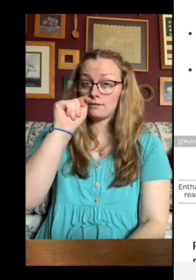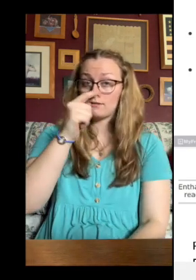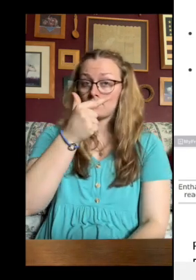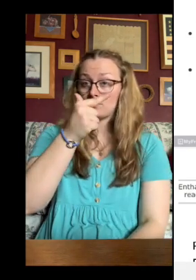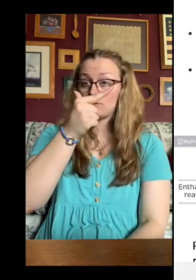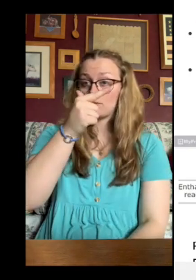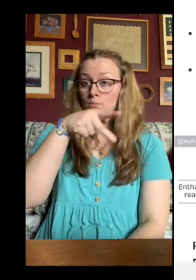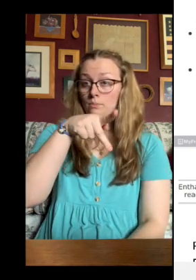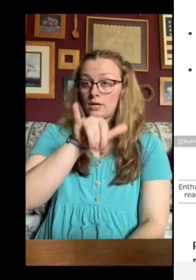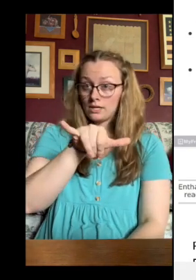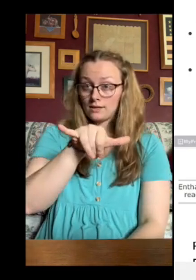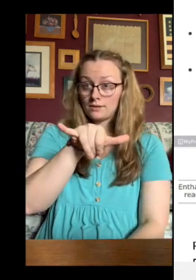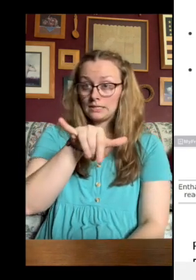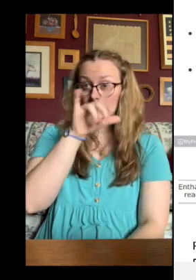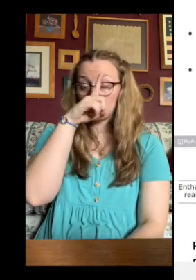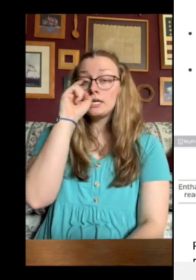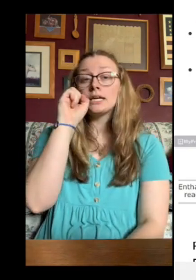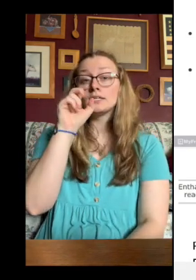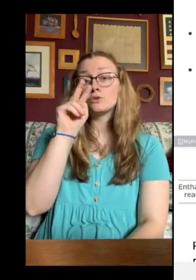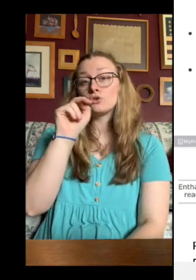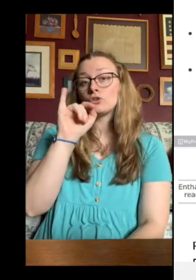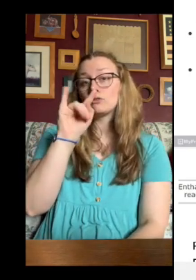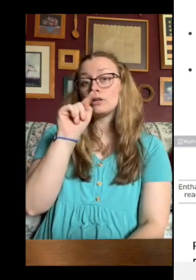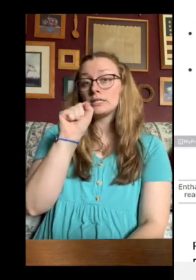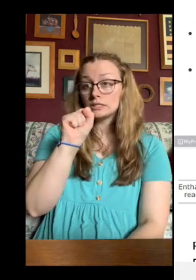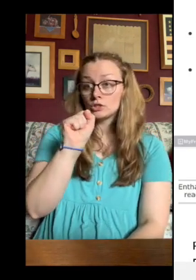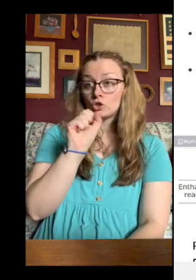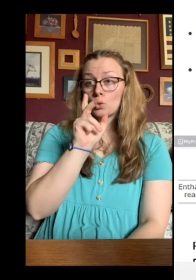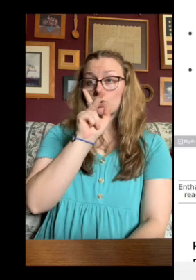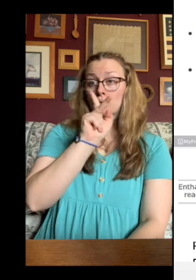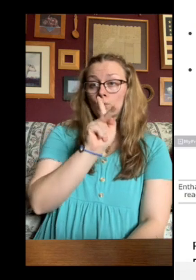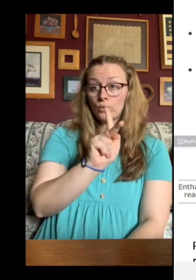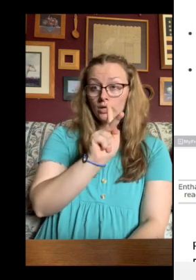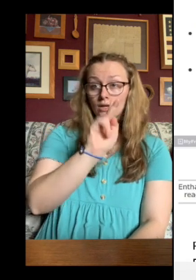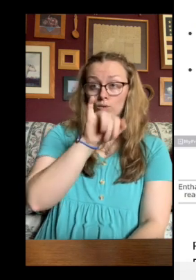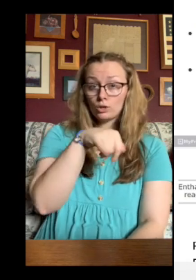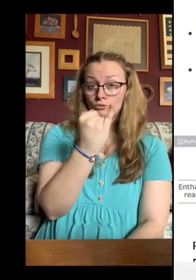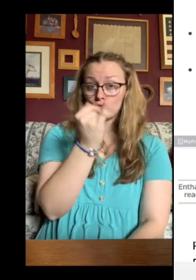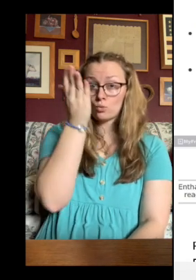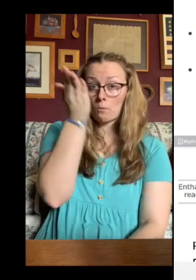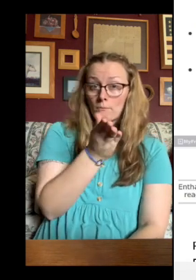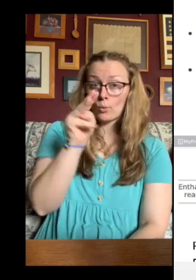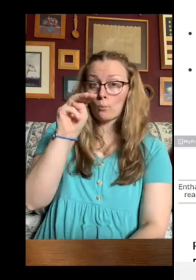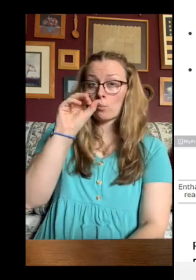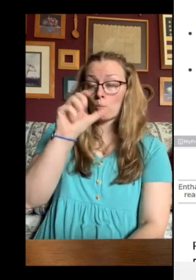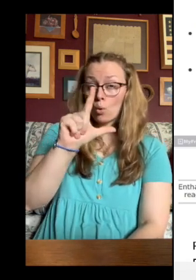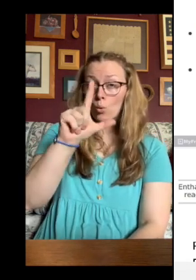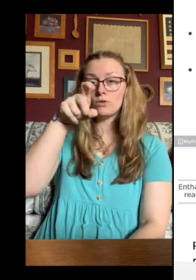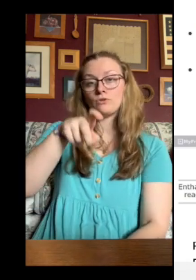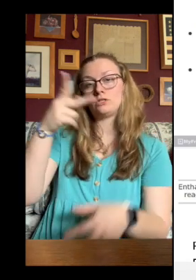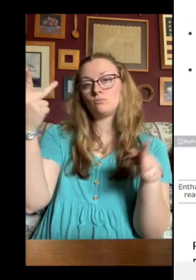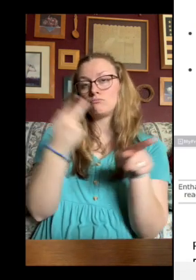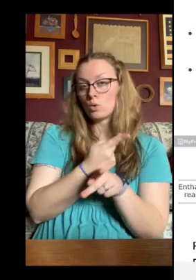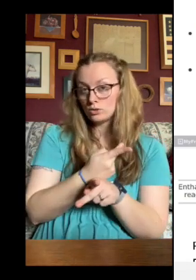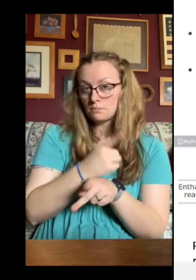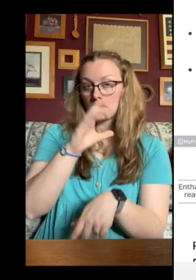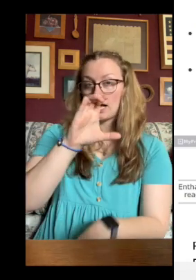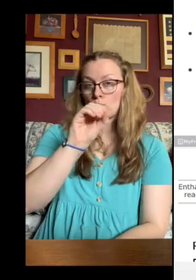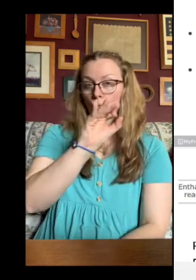Since their units are in kilojoule per mole, you need to multiply by the coefficient.